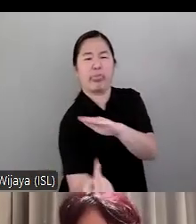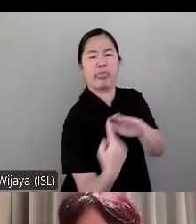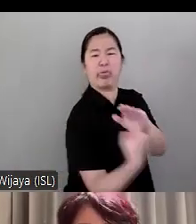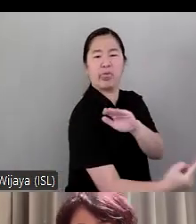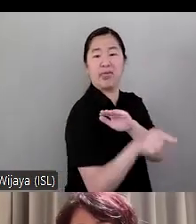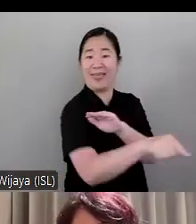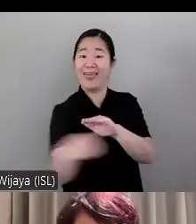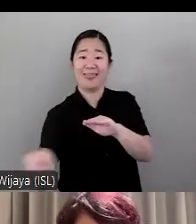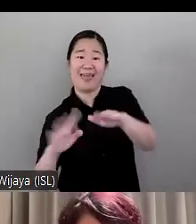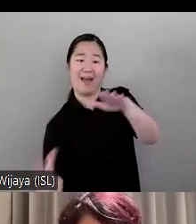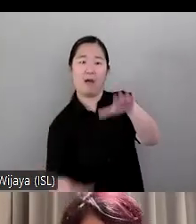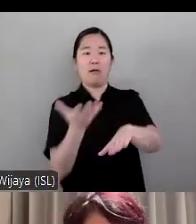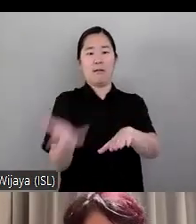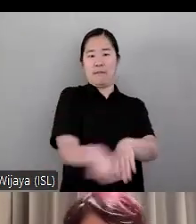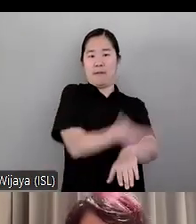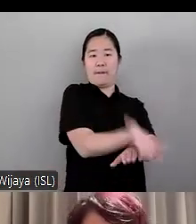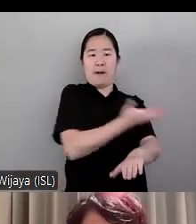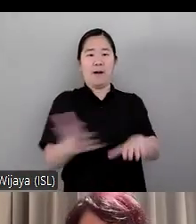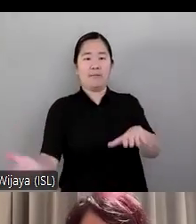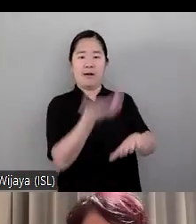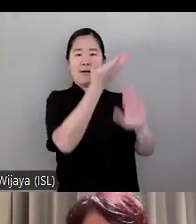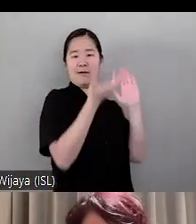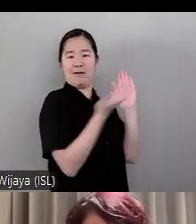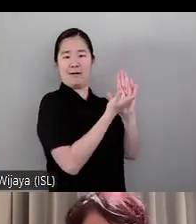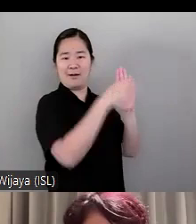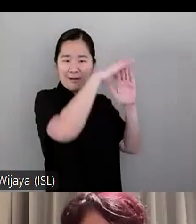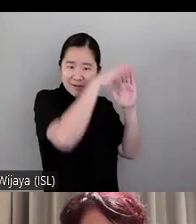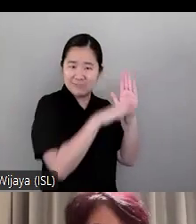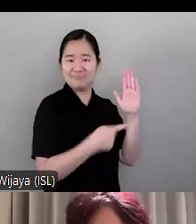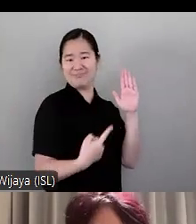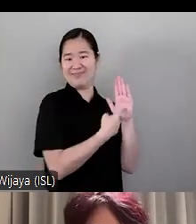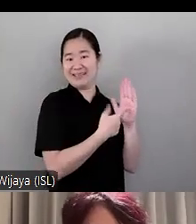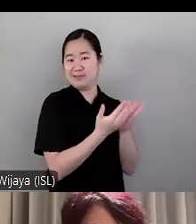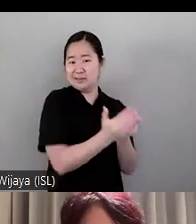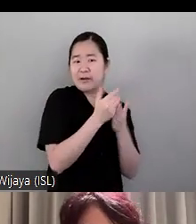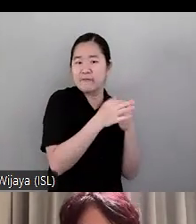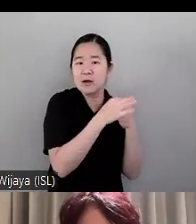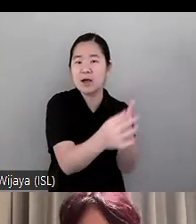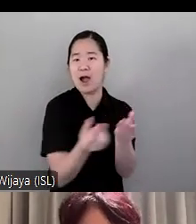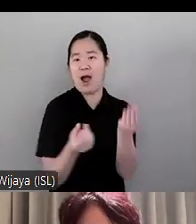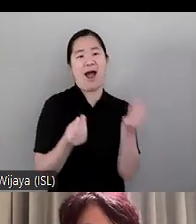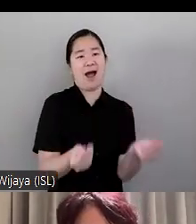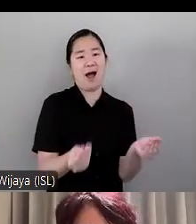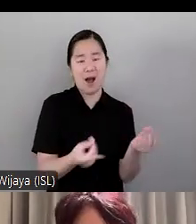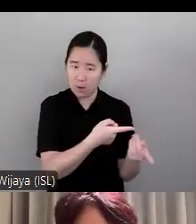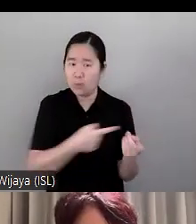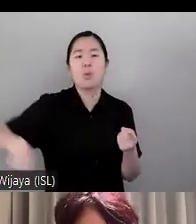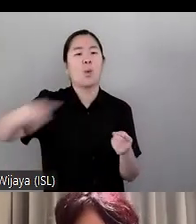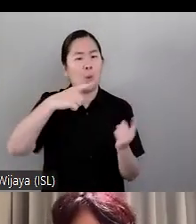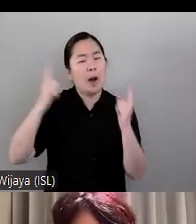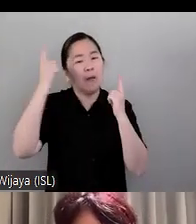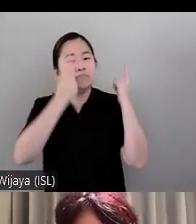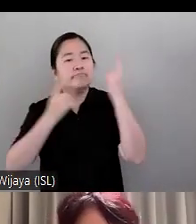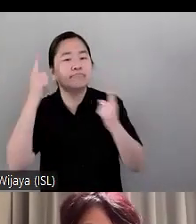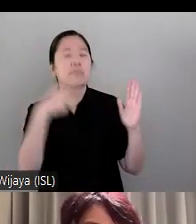very well. At the outset, I will be taking you through the 7 pathways of the of